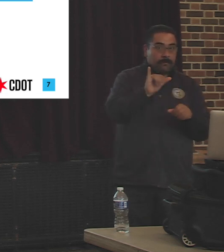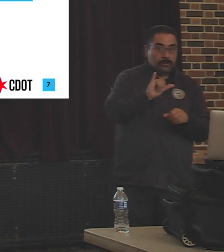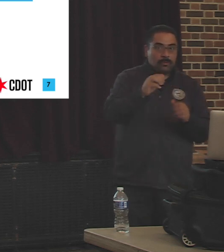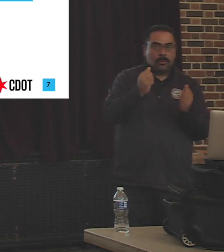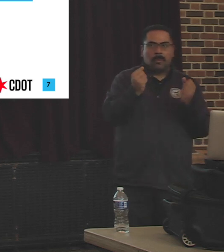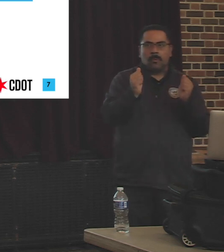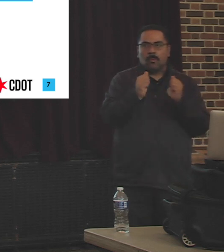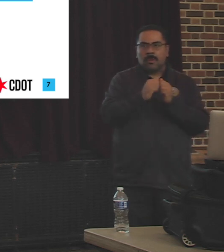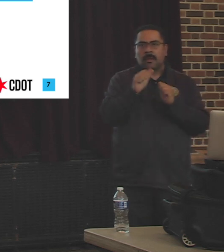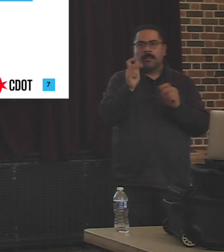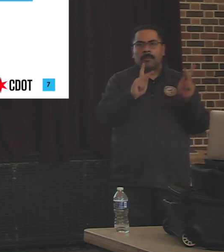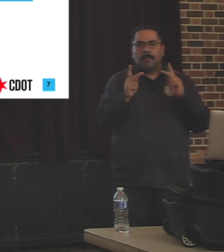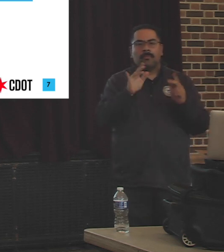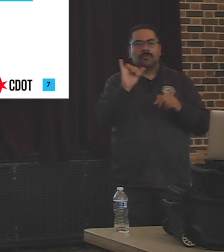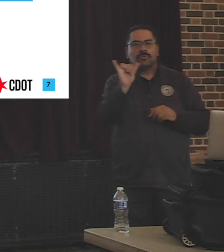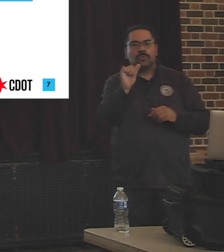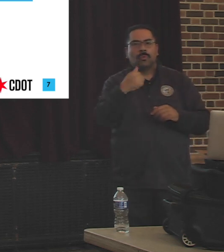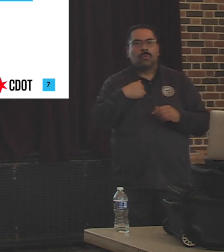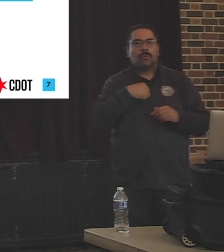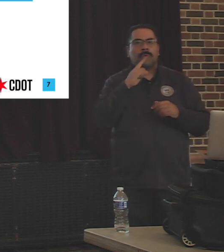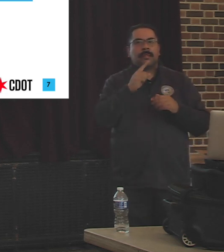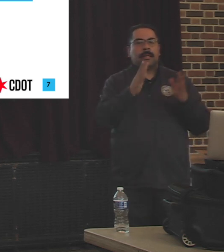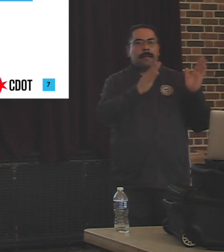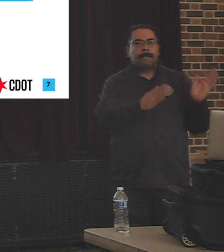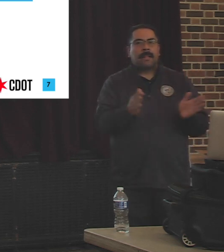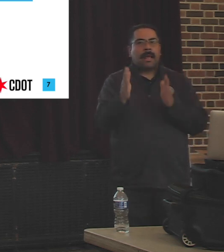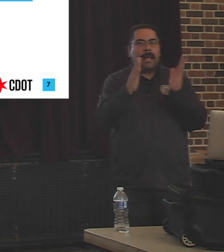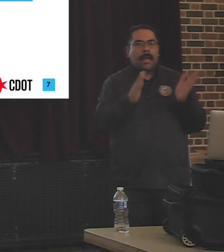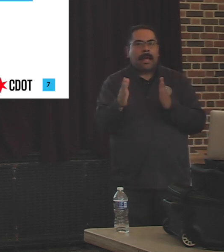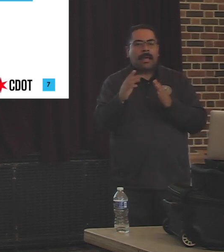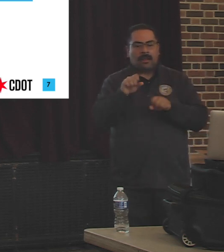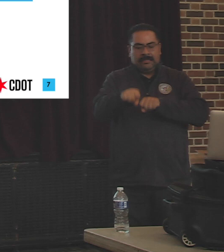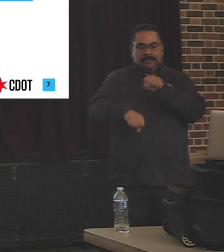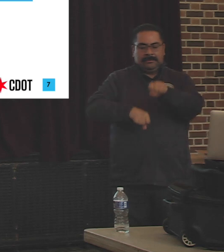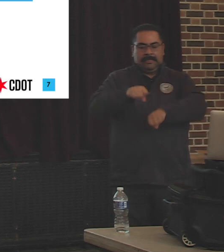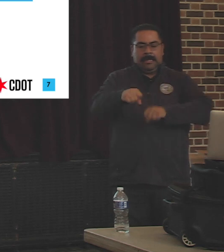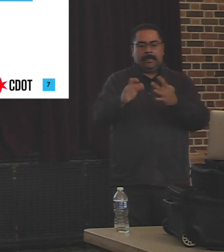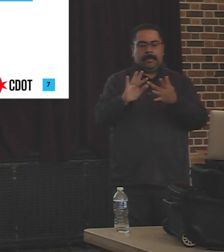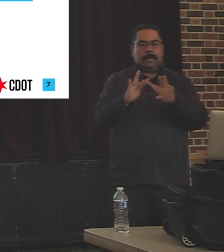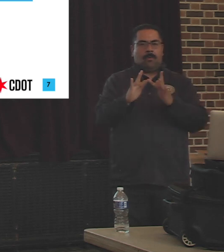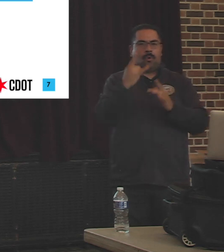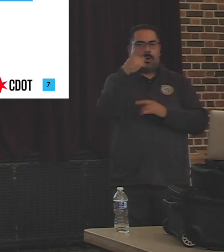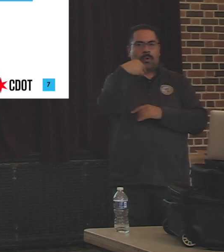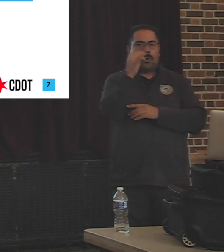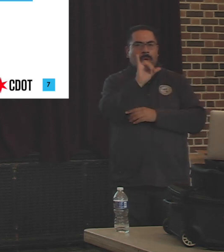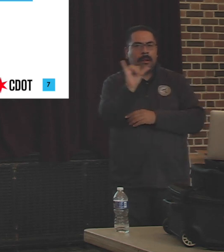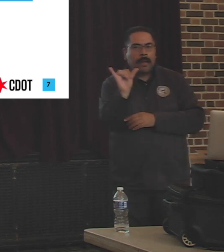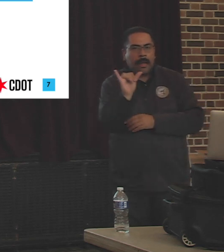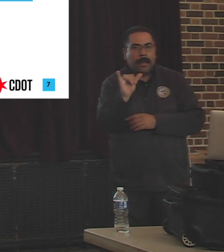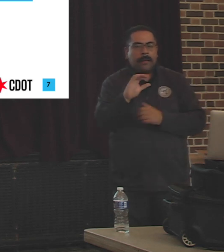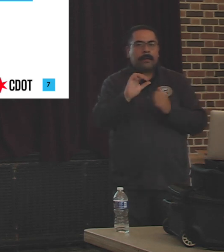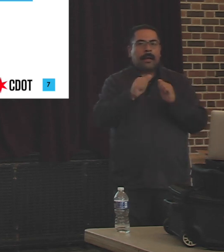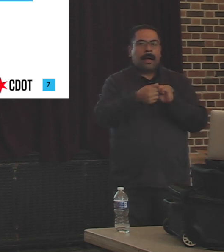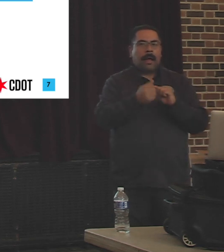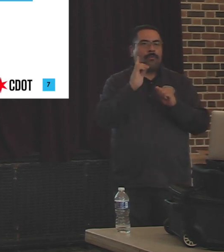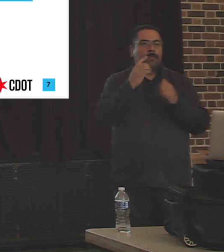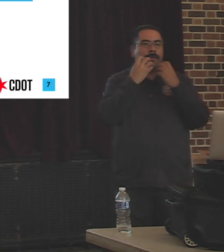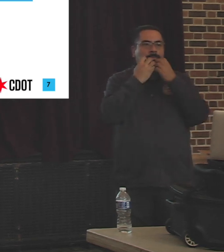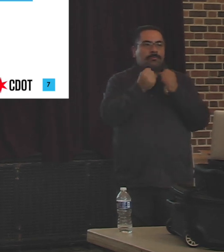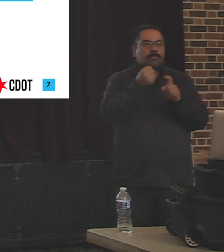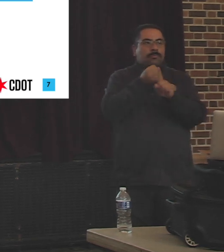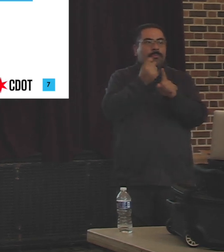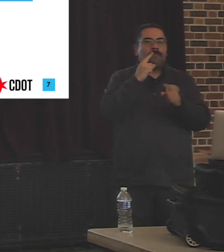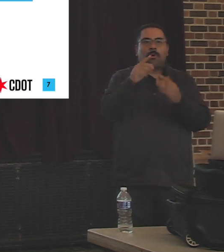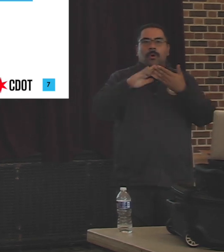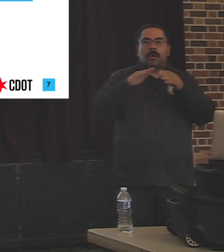many others, where we really planned out what a cycling network could look like and should be, and how it would be meaningful for the